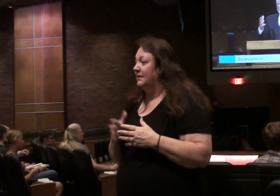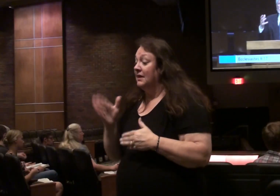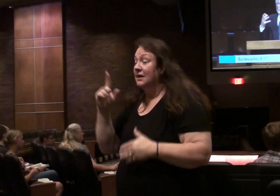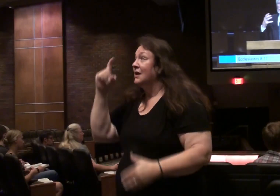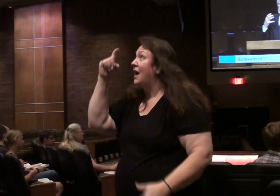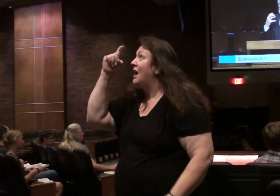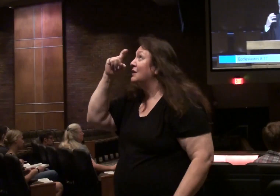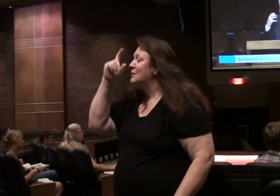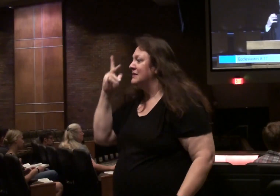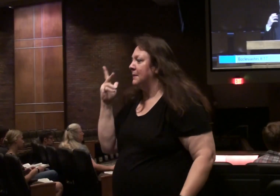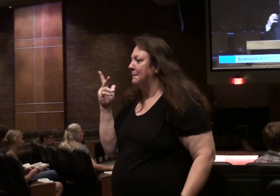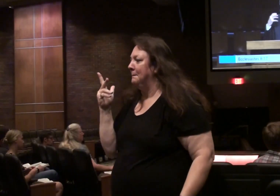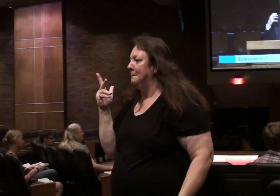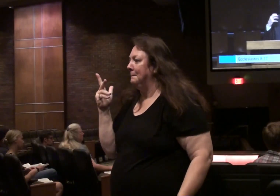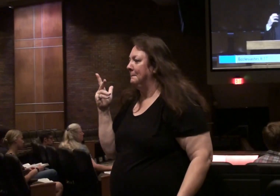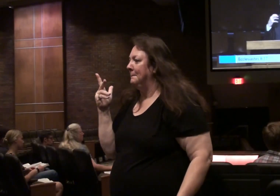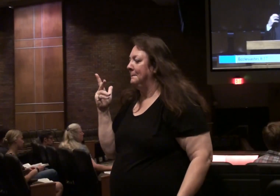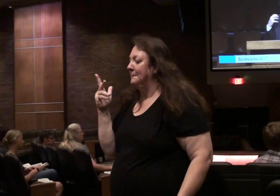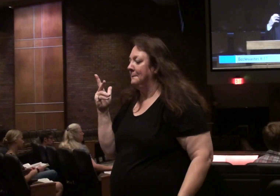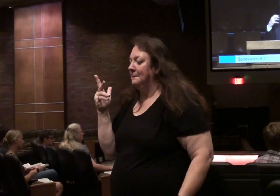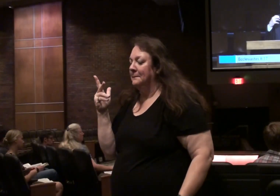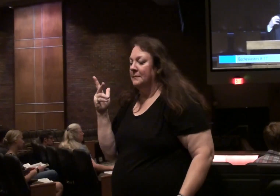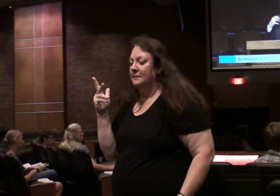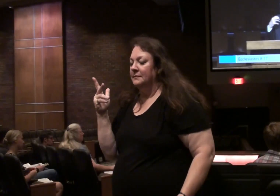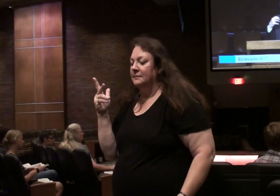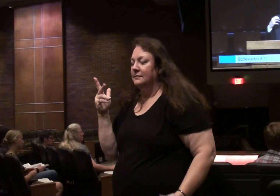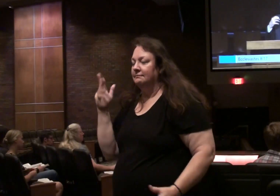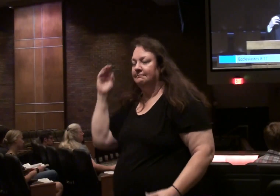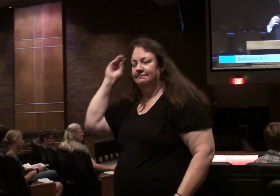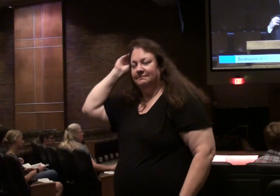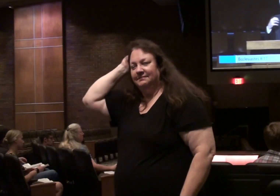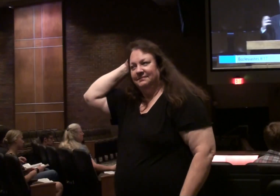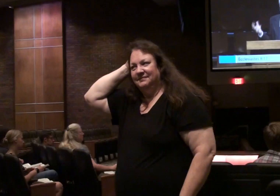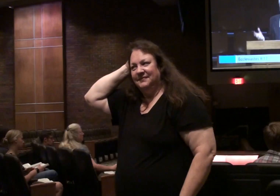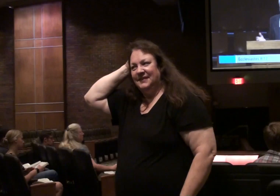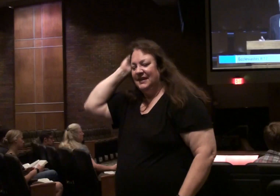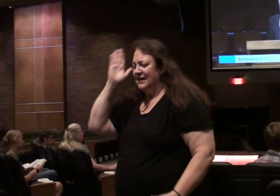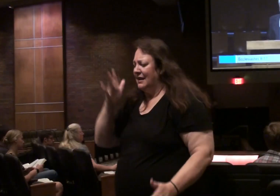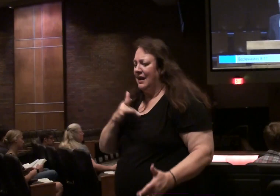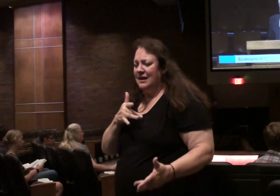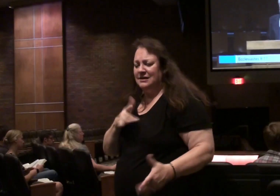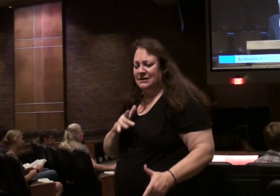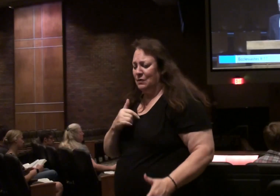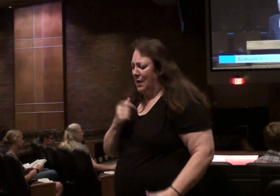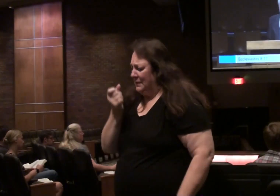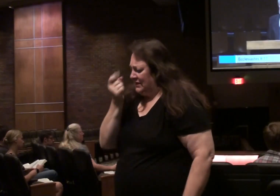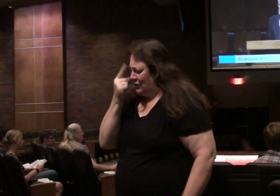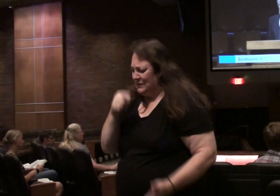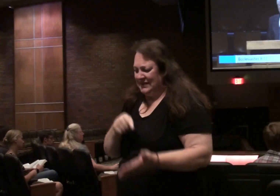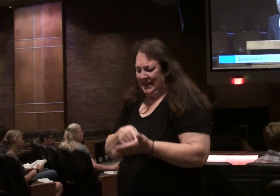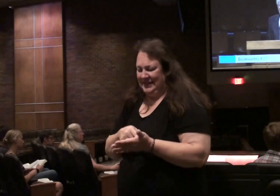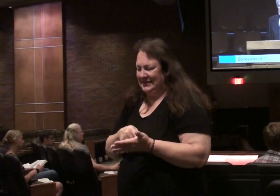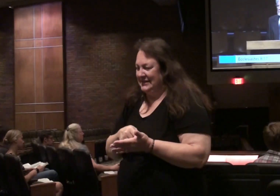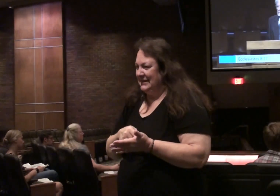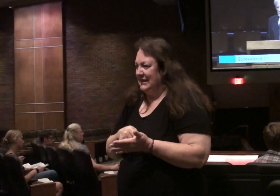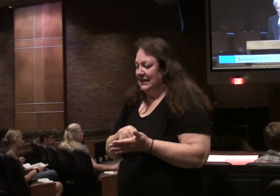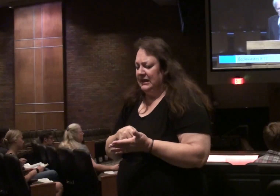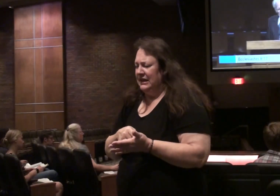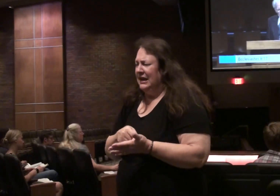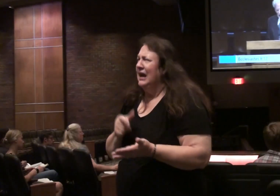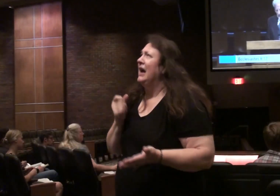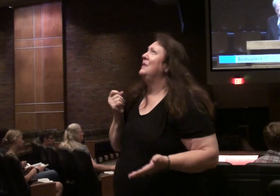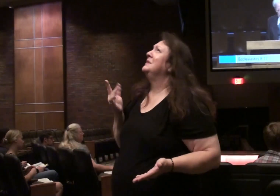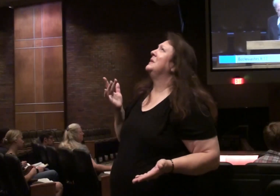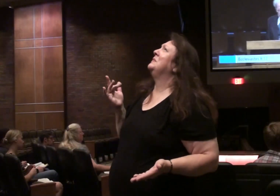God's wisdom come into our mind. God doesn't intend me to understand. I don't